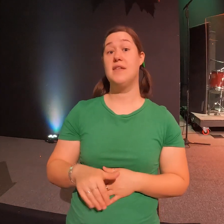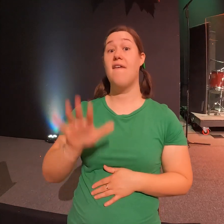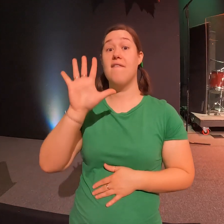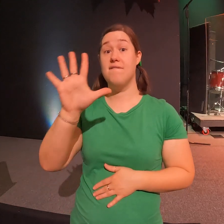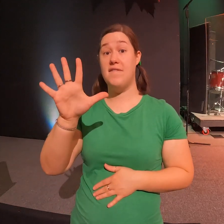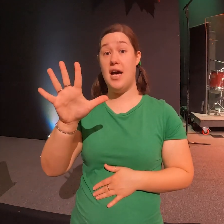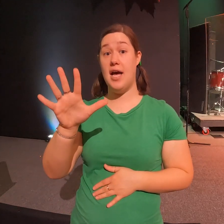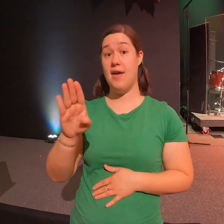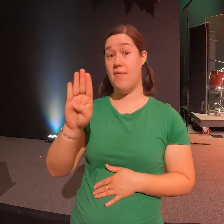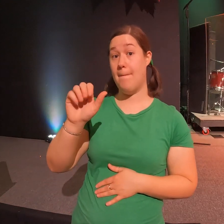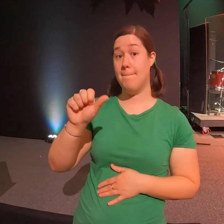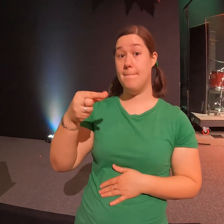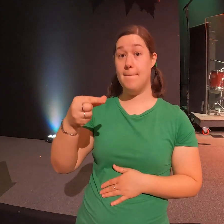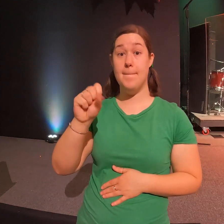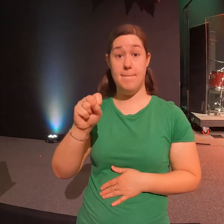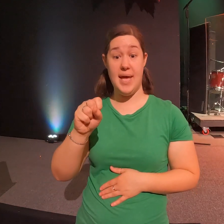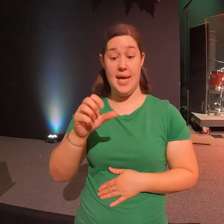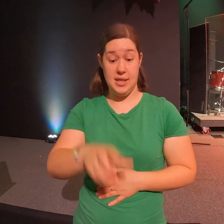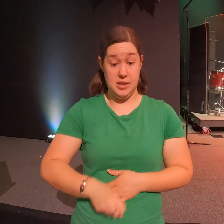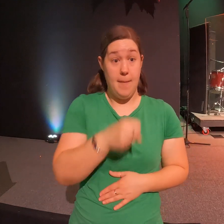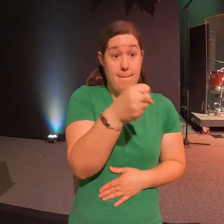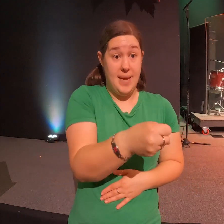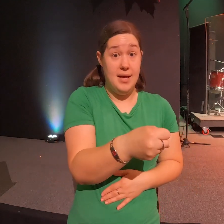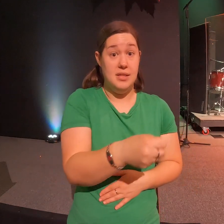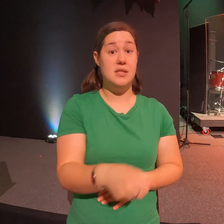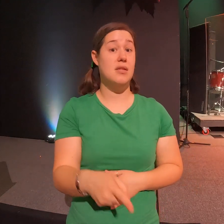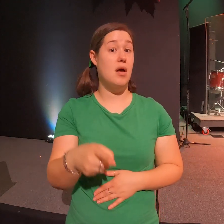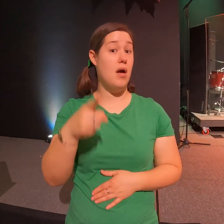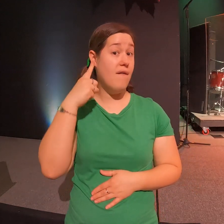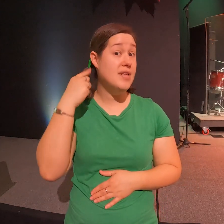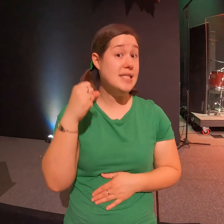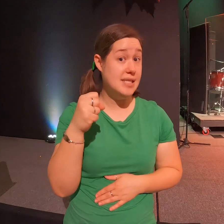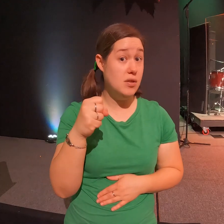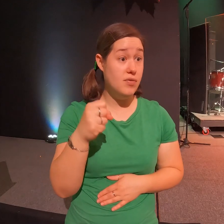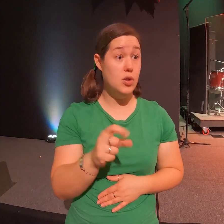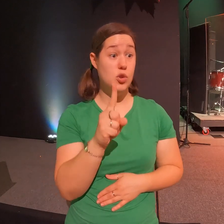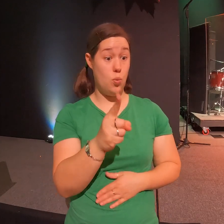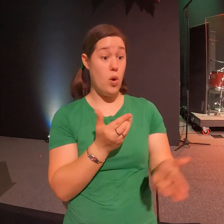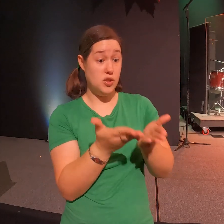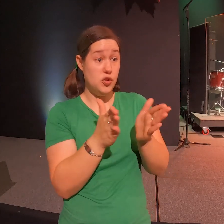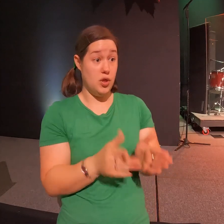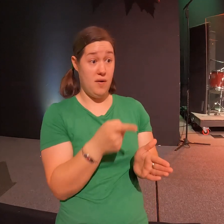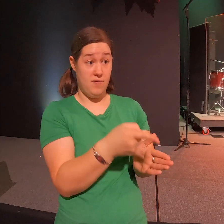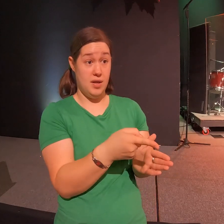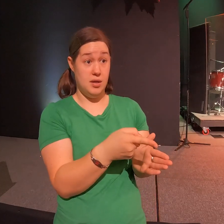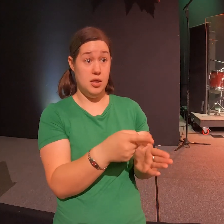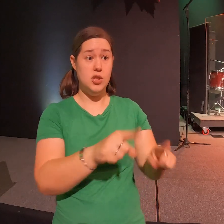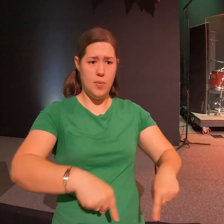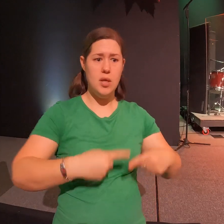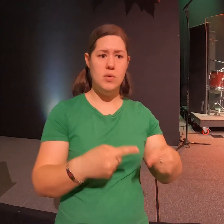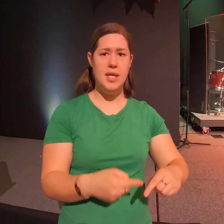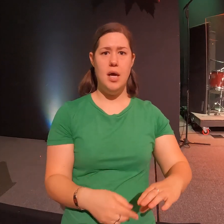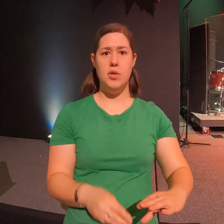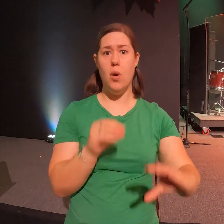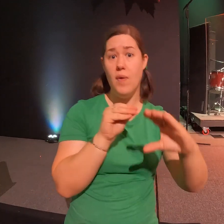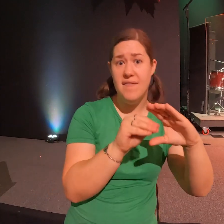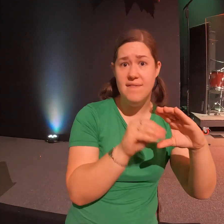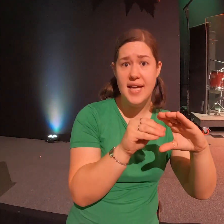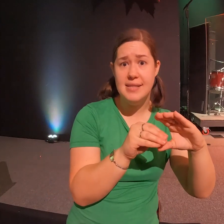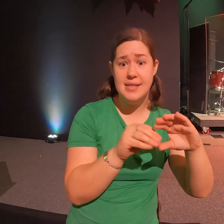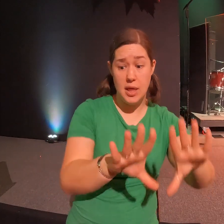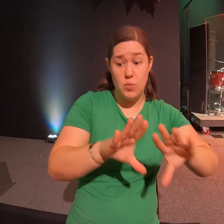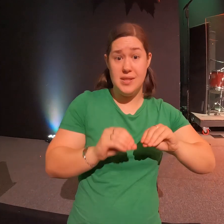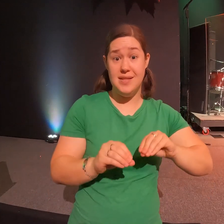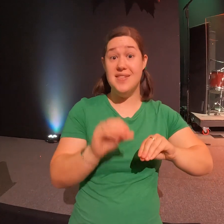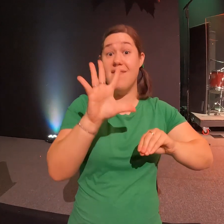silver, and that person goes out and invests five more bags and gets five more bags. He doubles the money that he made.